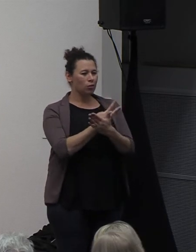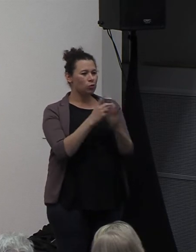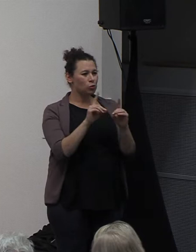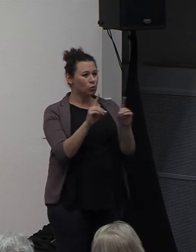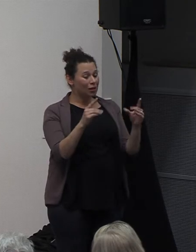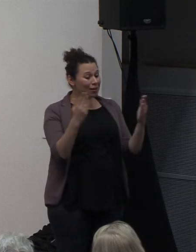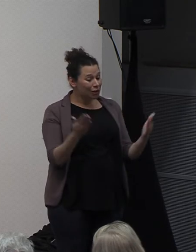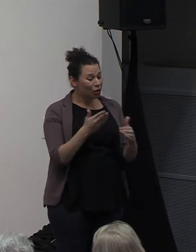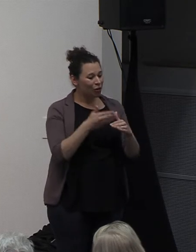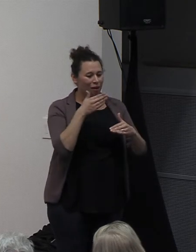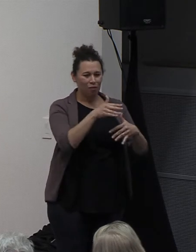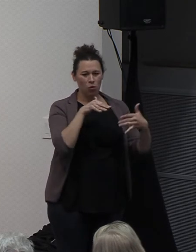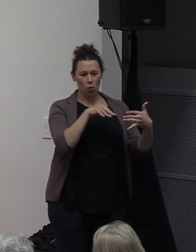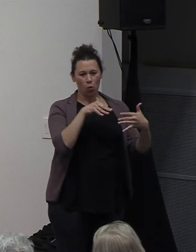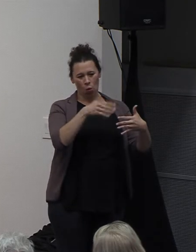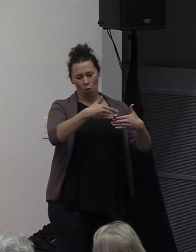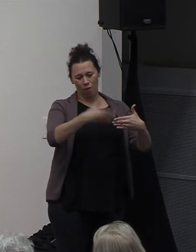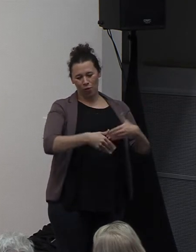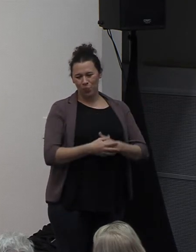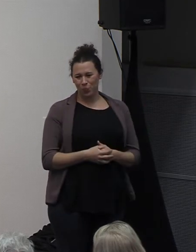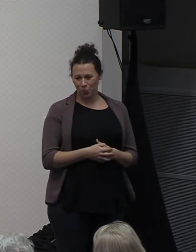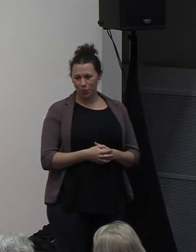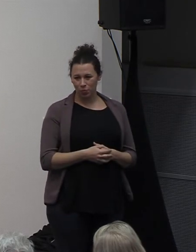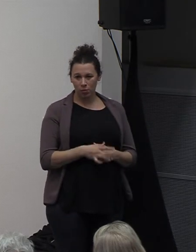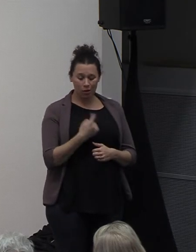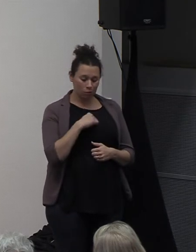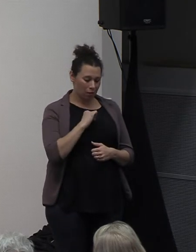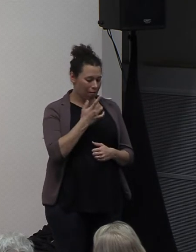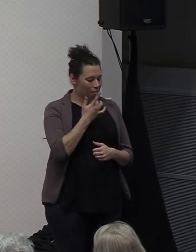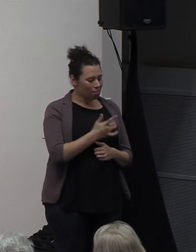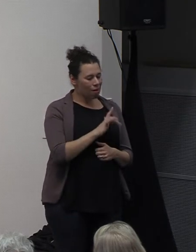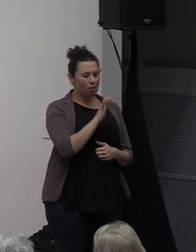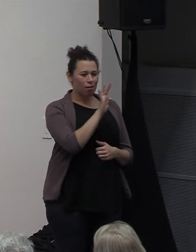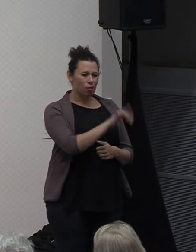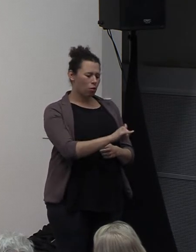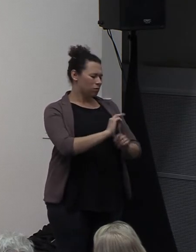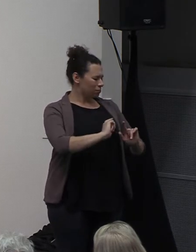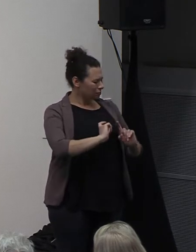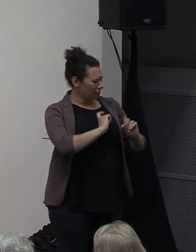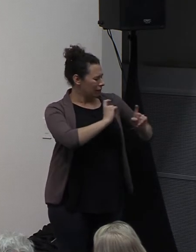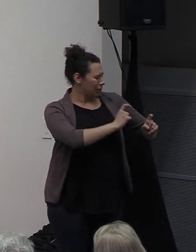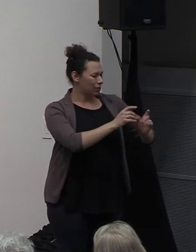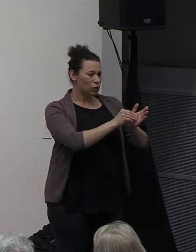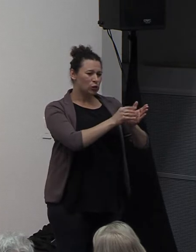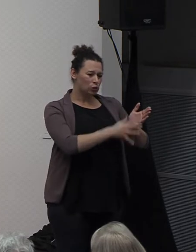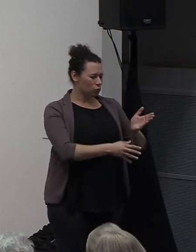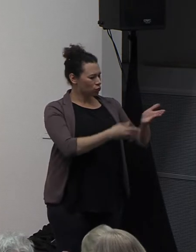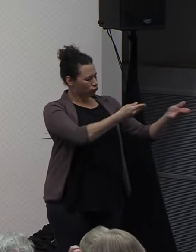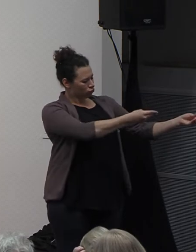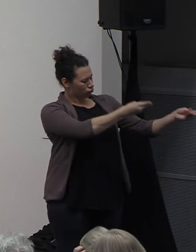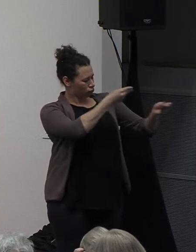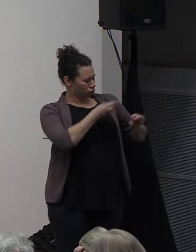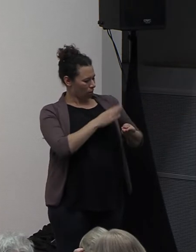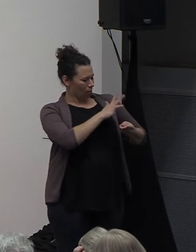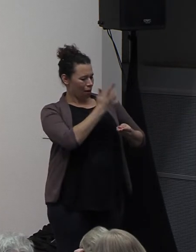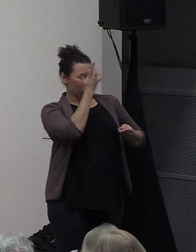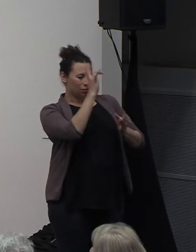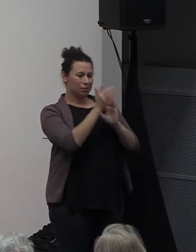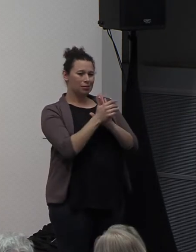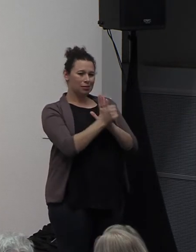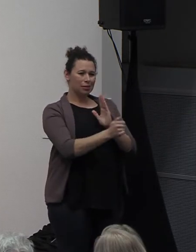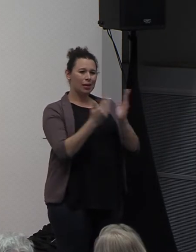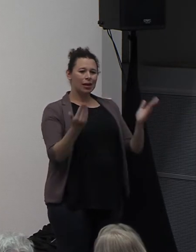degrees. We are fortunate that these eminent scholars and gifted students brought their intellectual talents